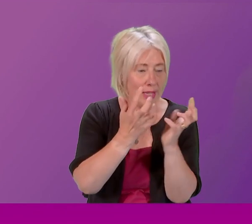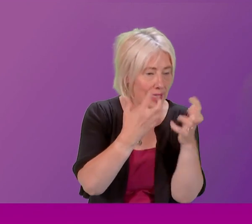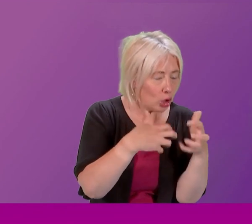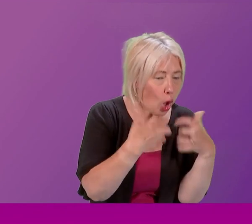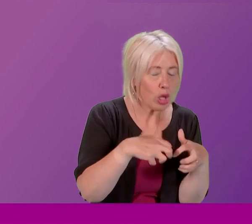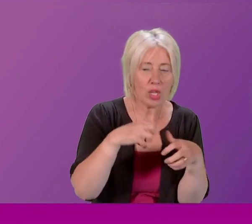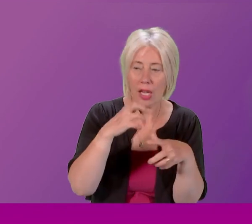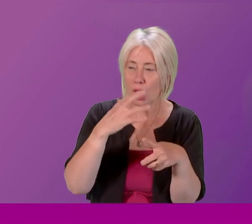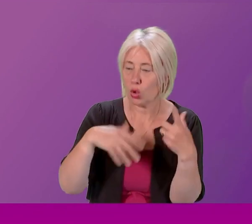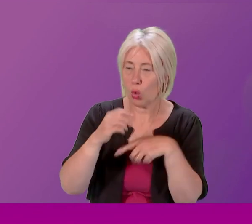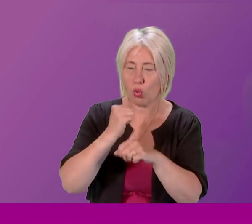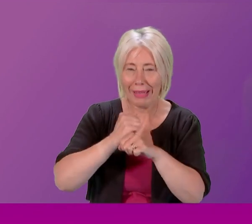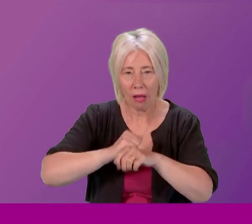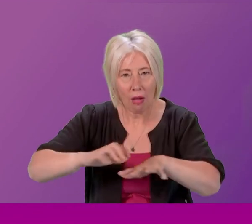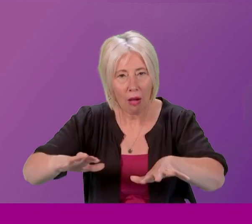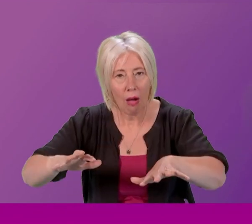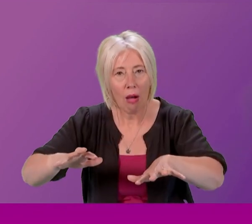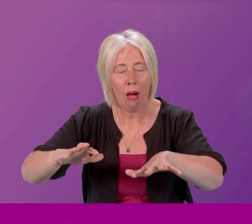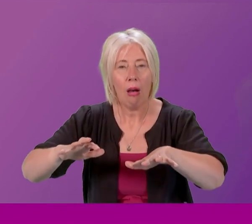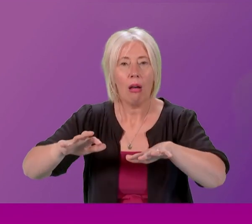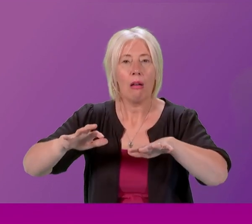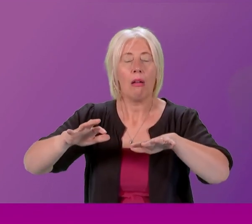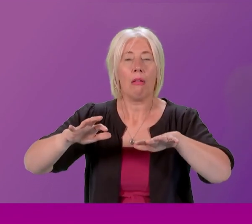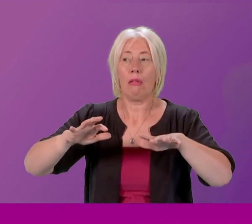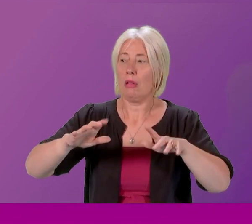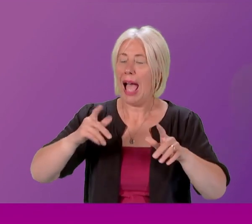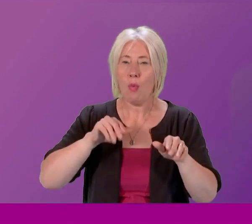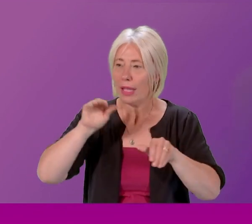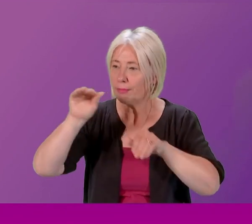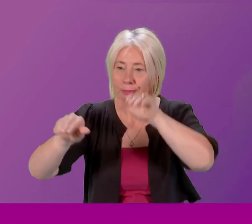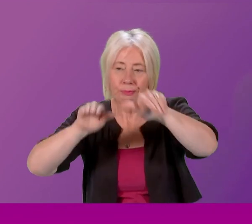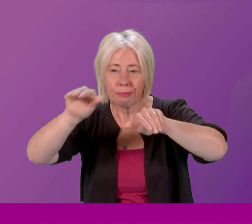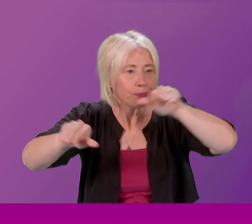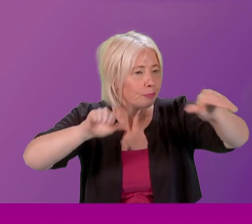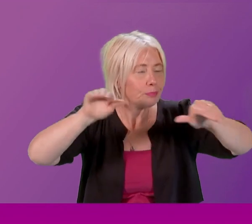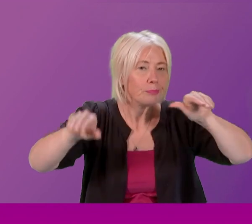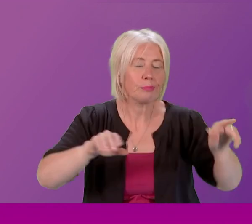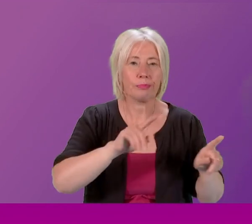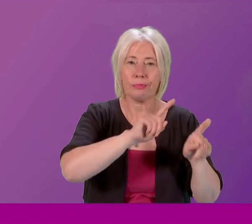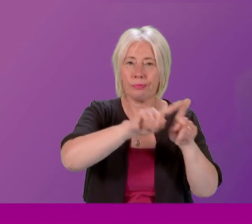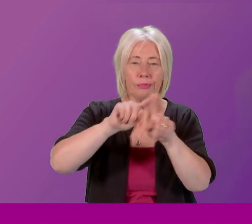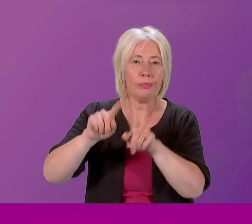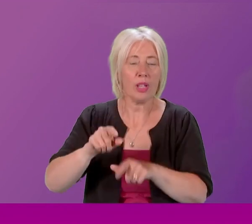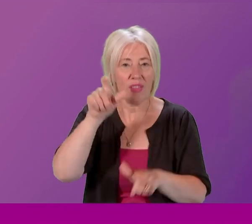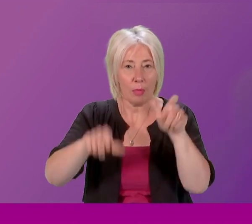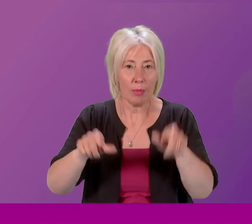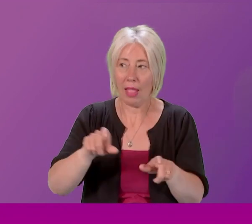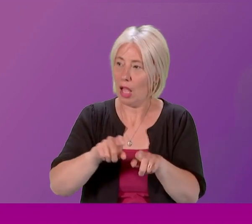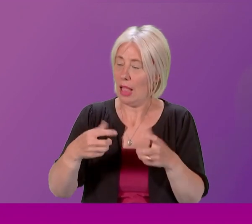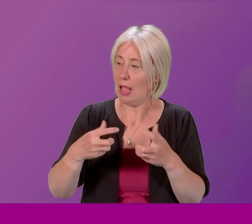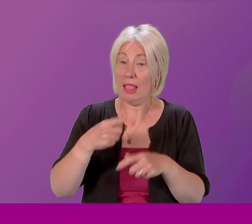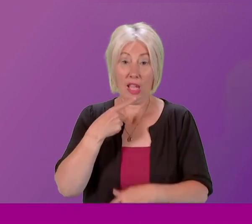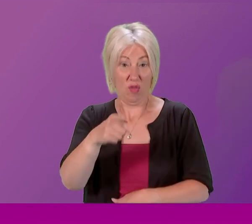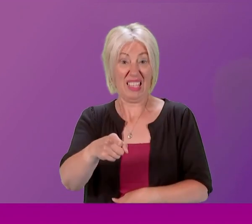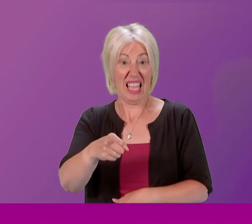through social media, through the means that we can reach out to different people, is to express almost what